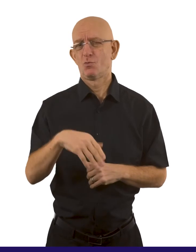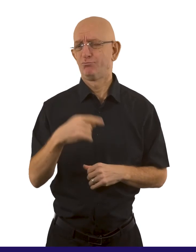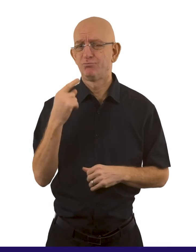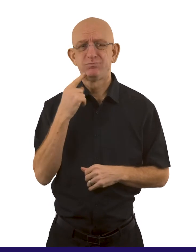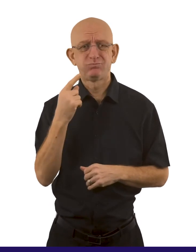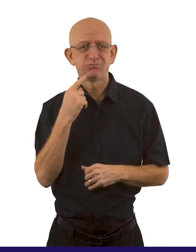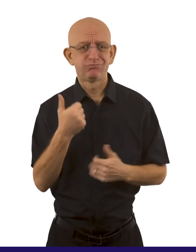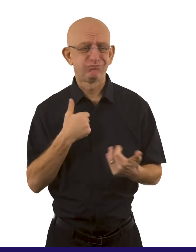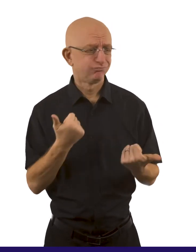very easy.